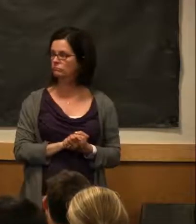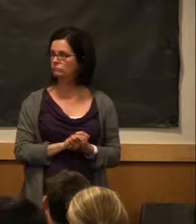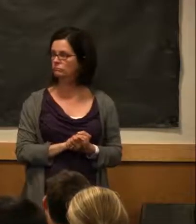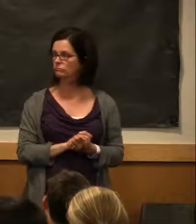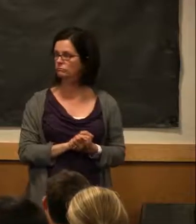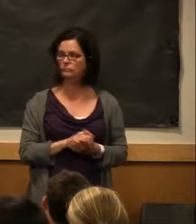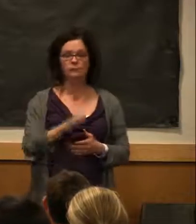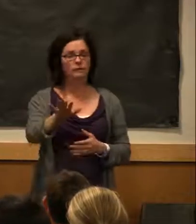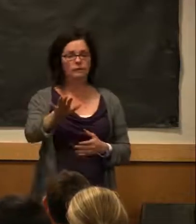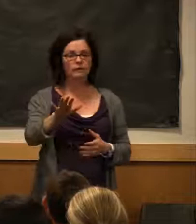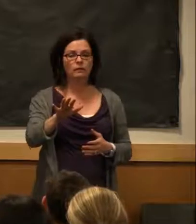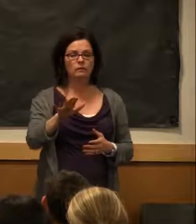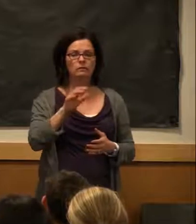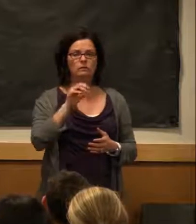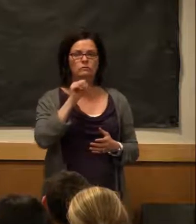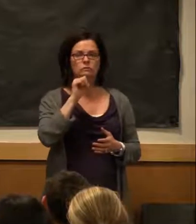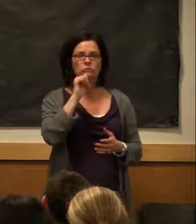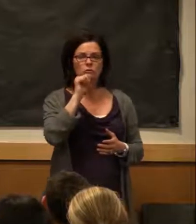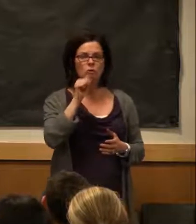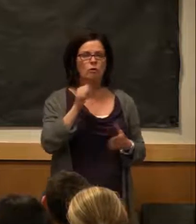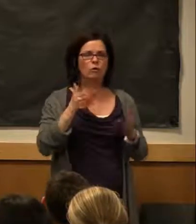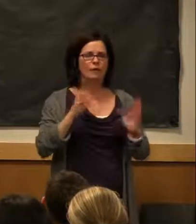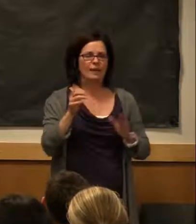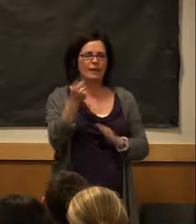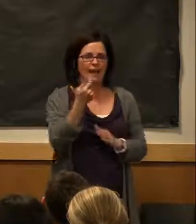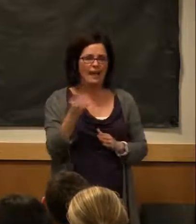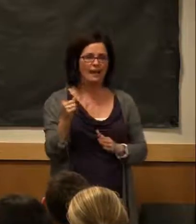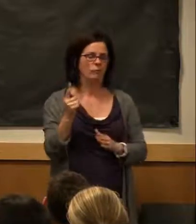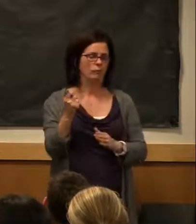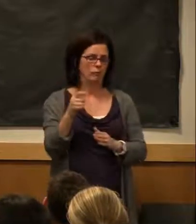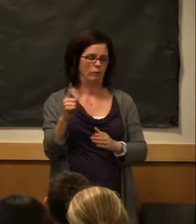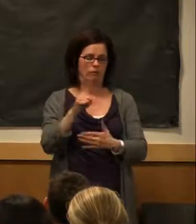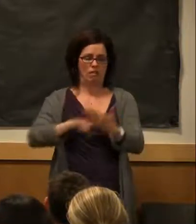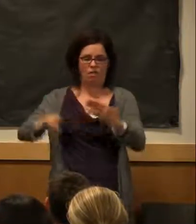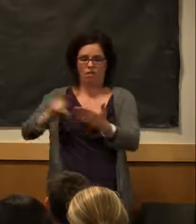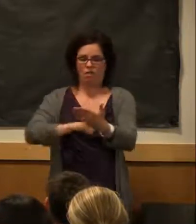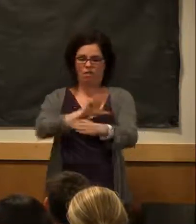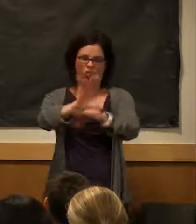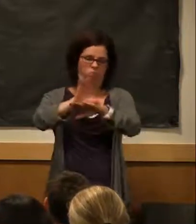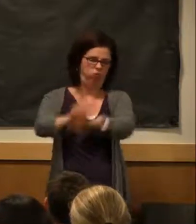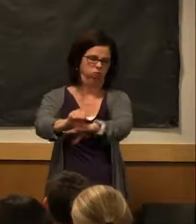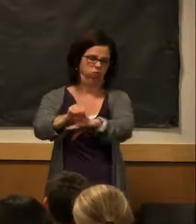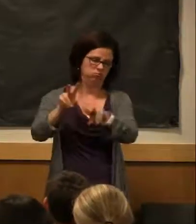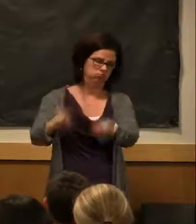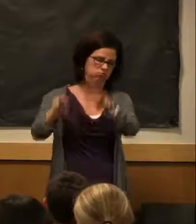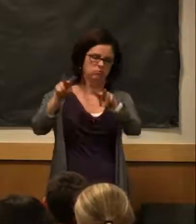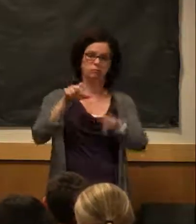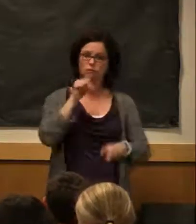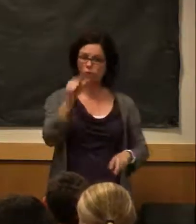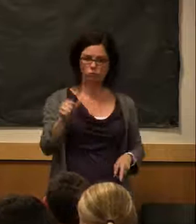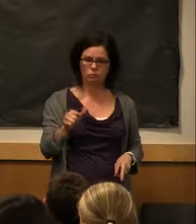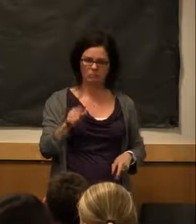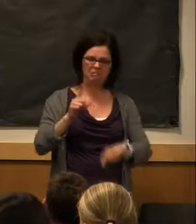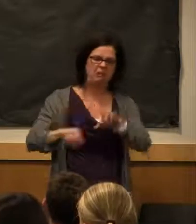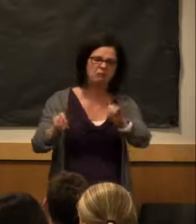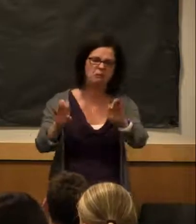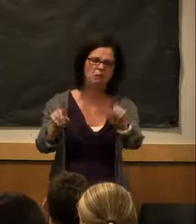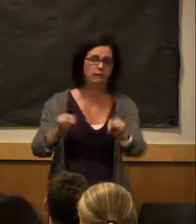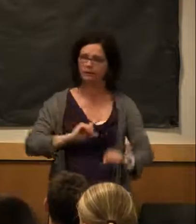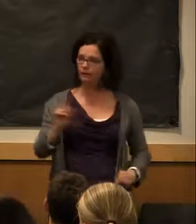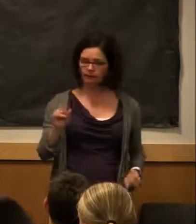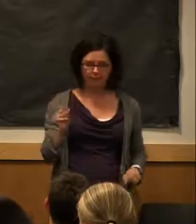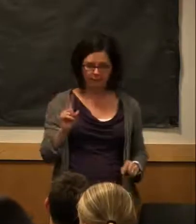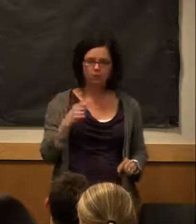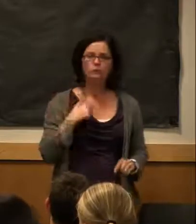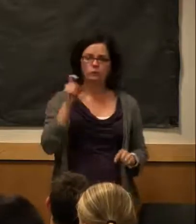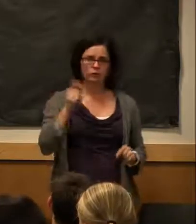You don't let anybody discourage you. Don't let anybody put you down. All right? You have to know who you are on the